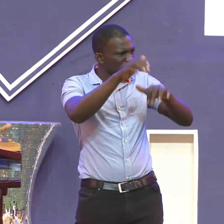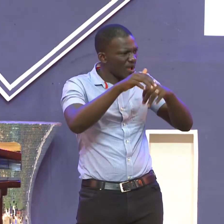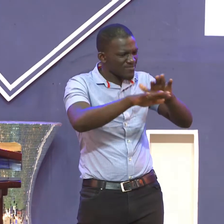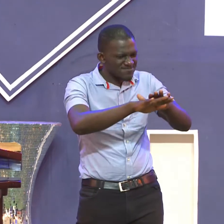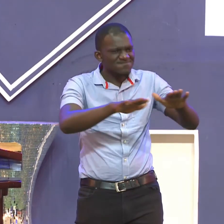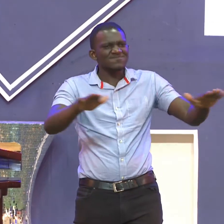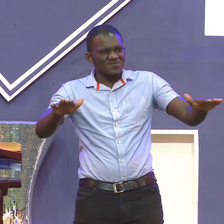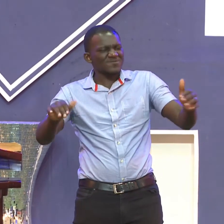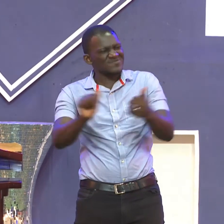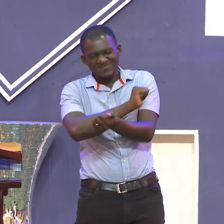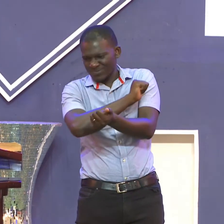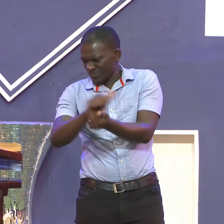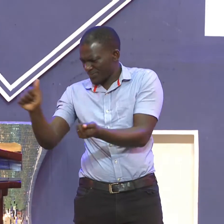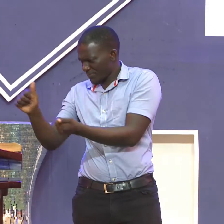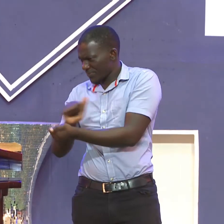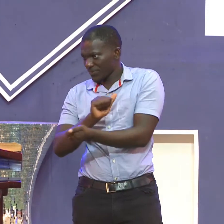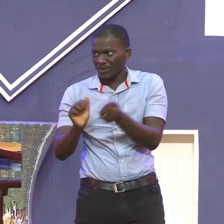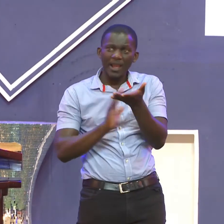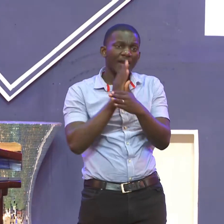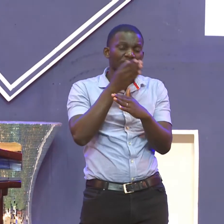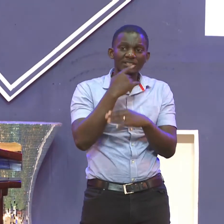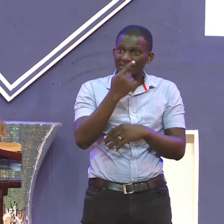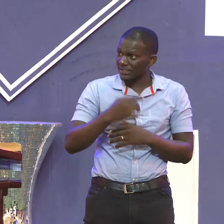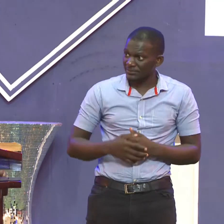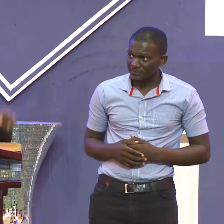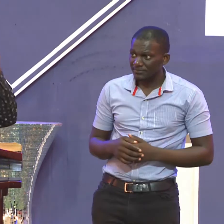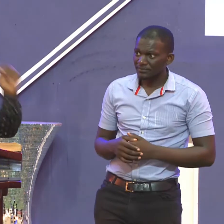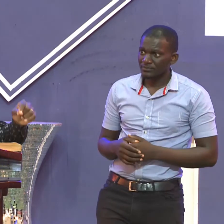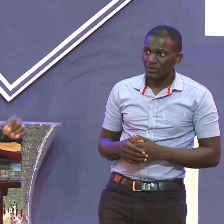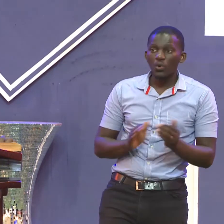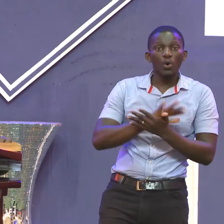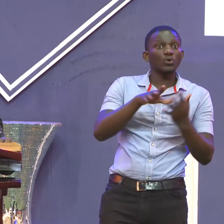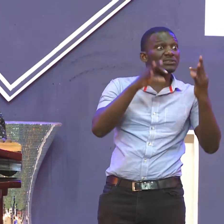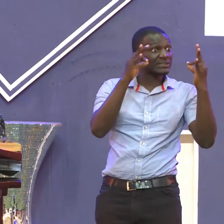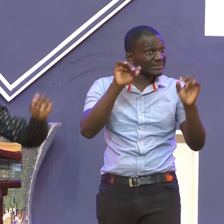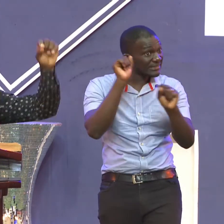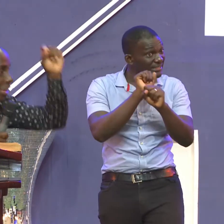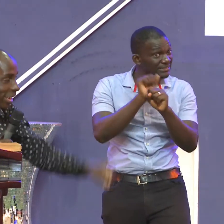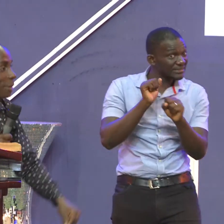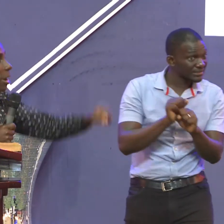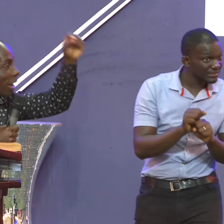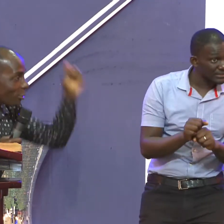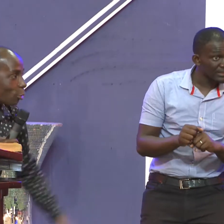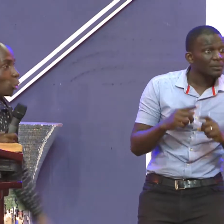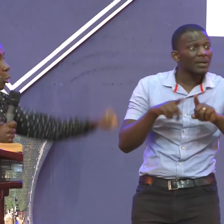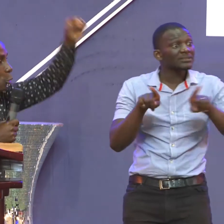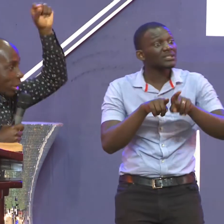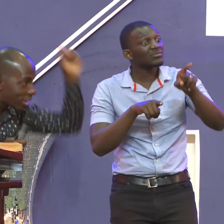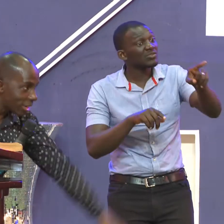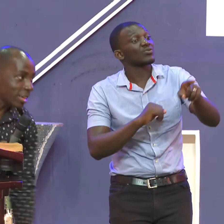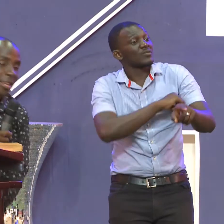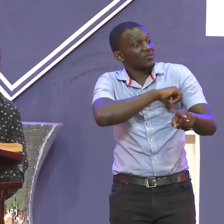And their fields were stricken namalirizanga agamba and you winded up ebyo byonna nabibakola that I did all neera mwagano